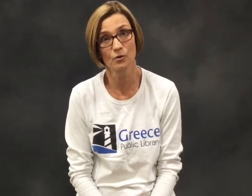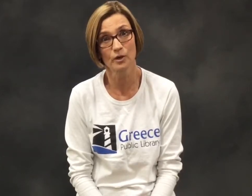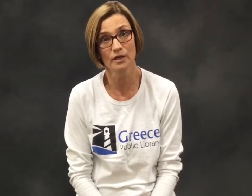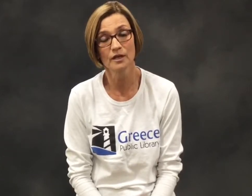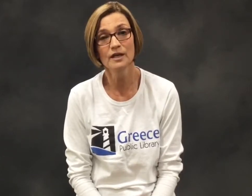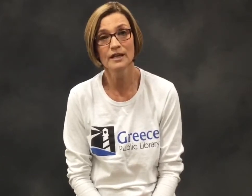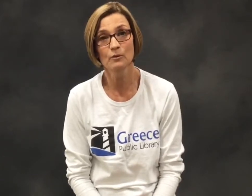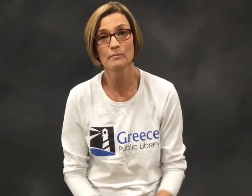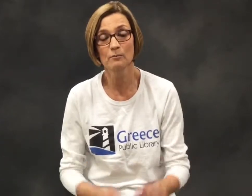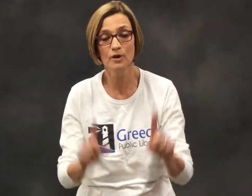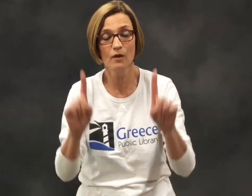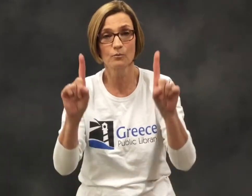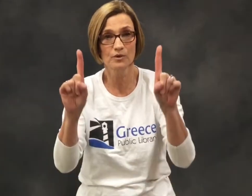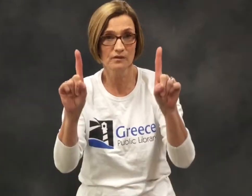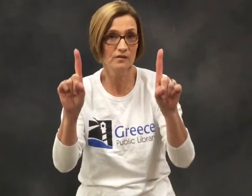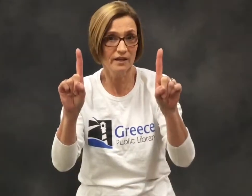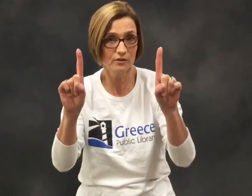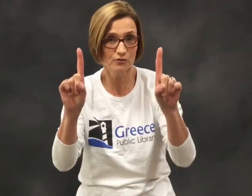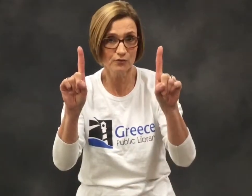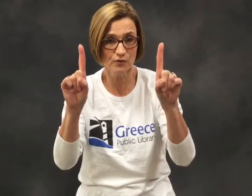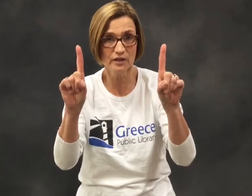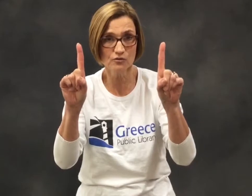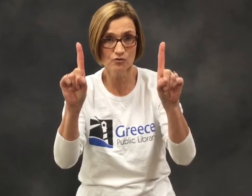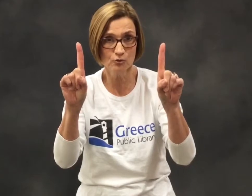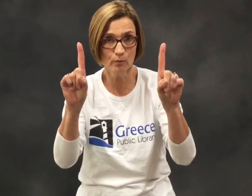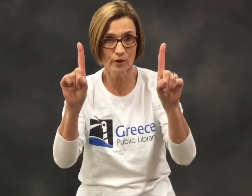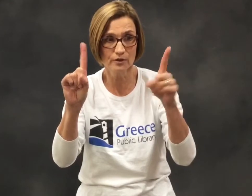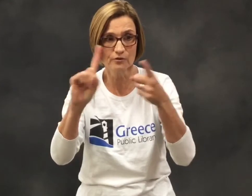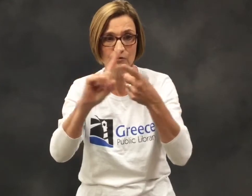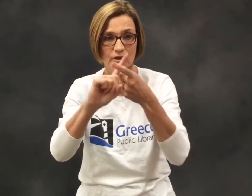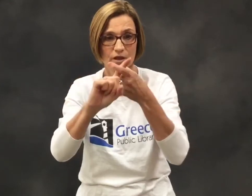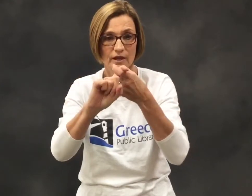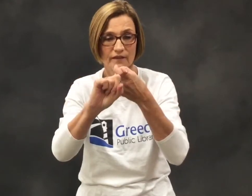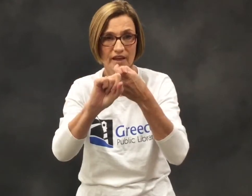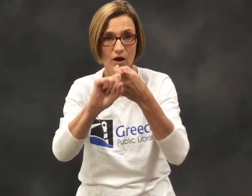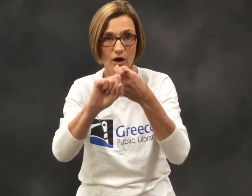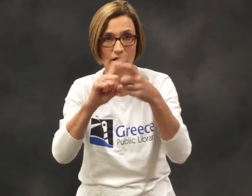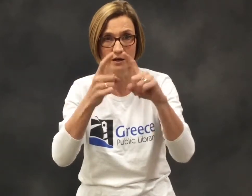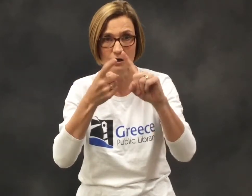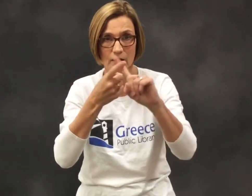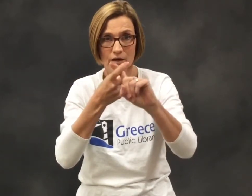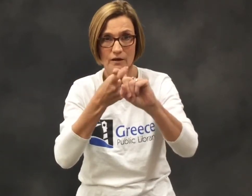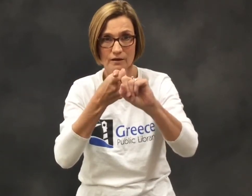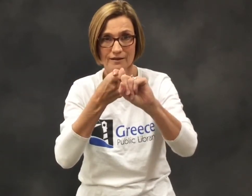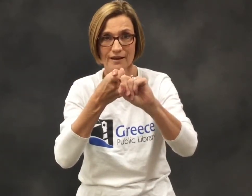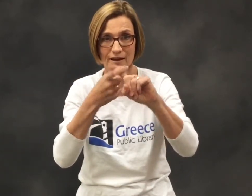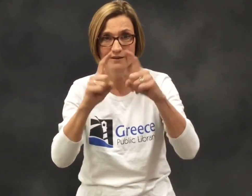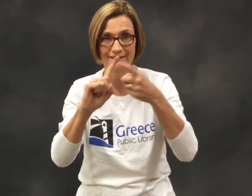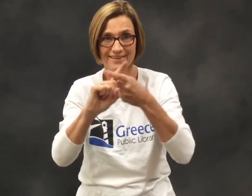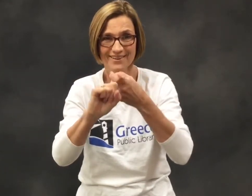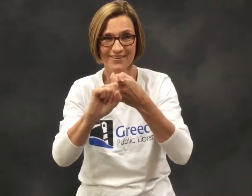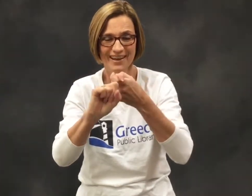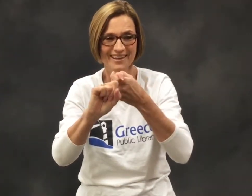we? Now remember what the sign is for friends? Two pointers, and they hug. Yeah. Okay, here